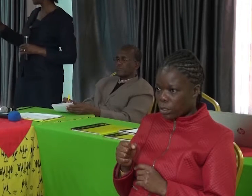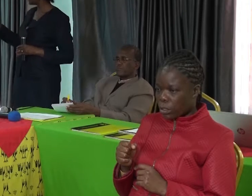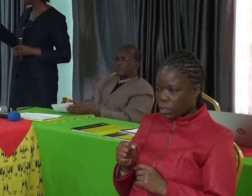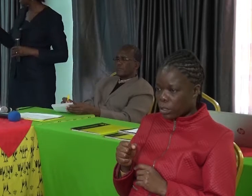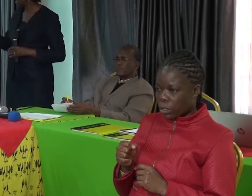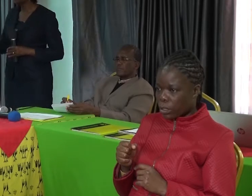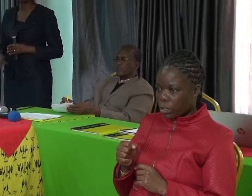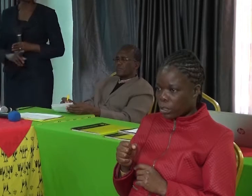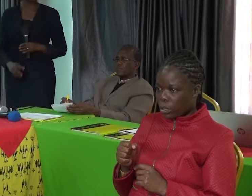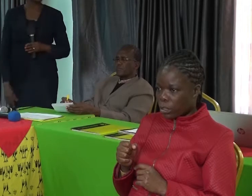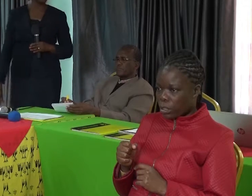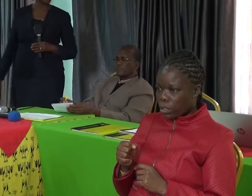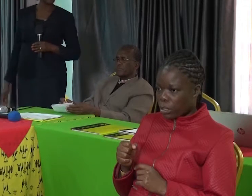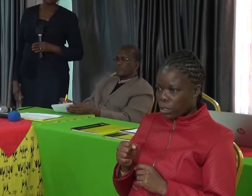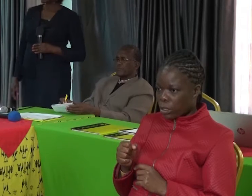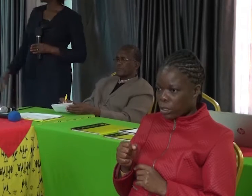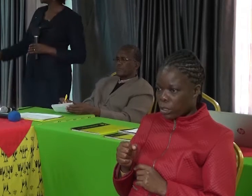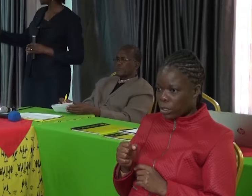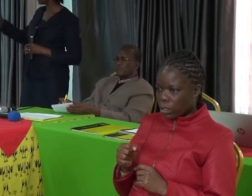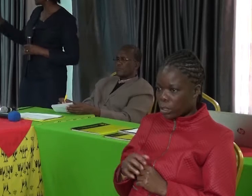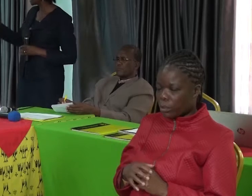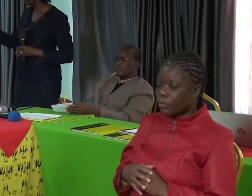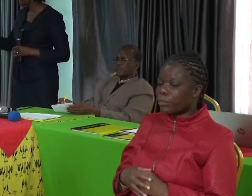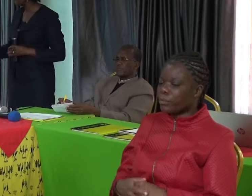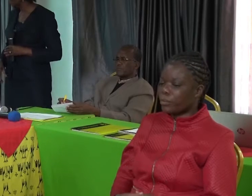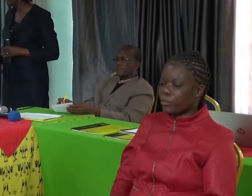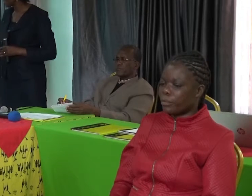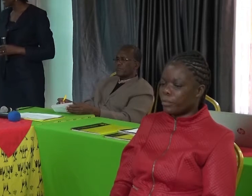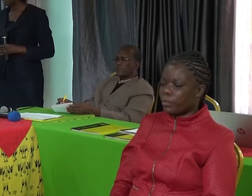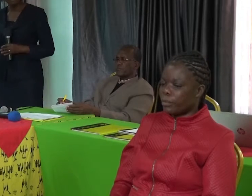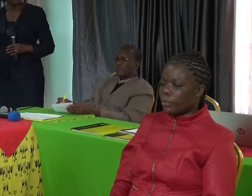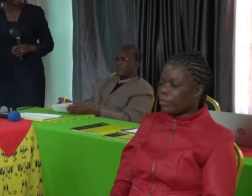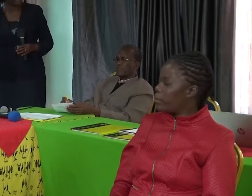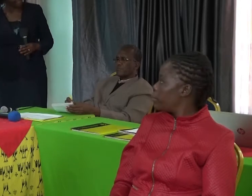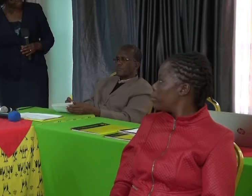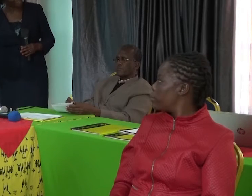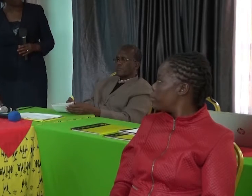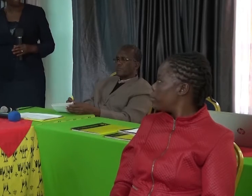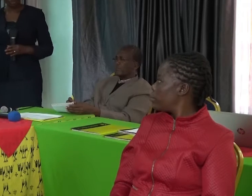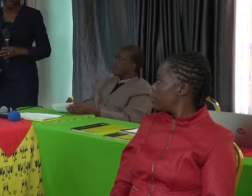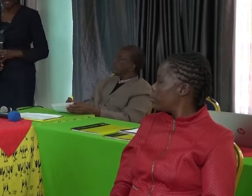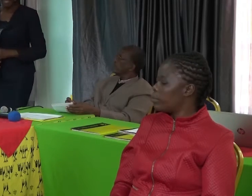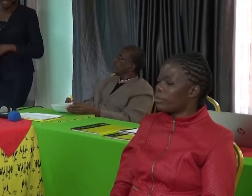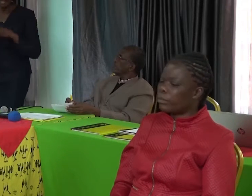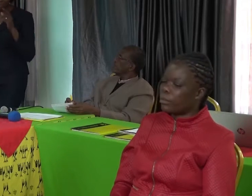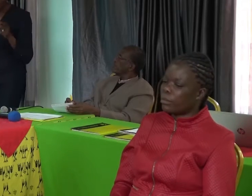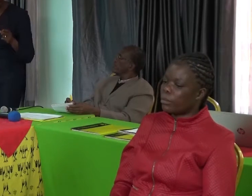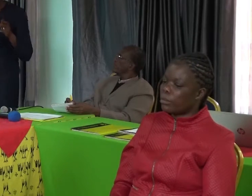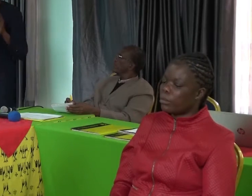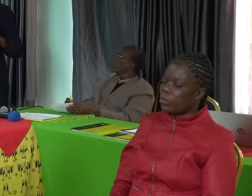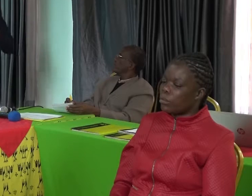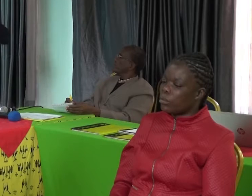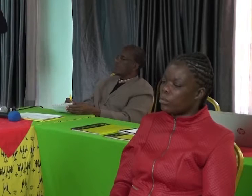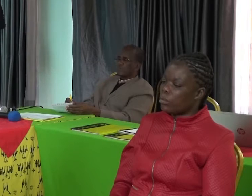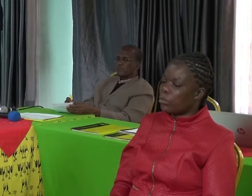Then there will be the heads of departments, and then there will be the subject heads, and maybe a beginner teacher who is lower there. I know as